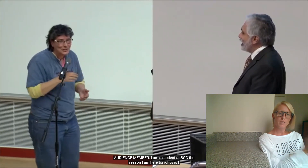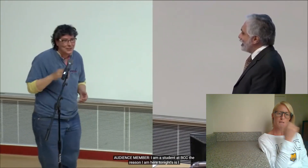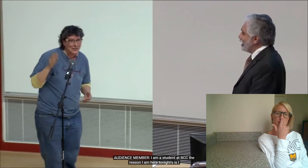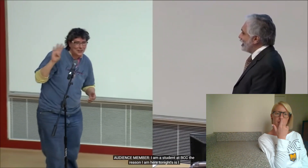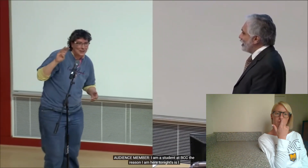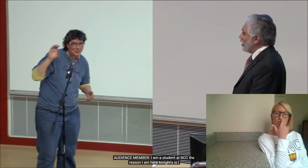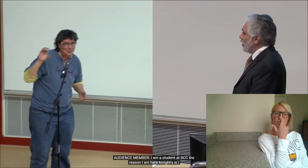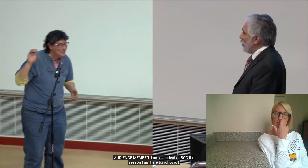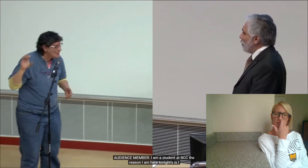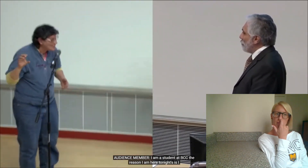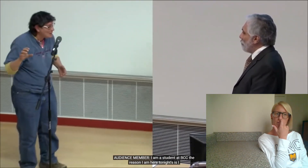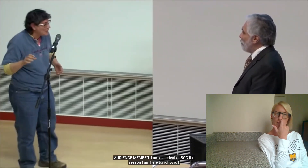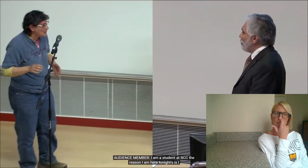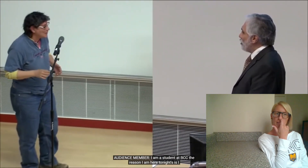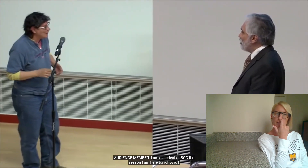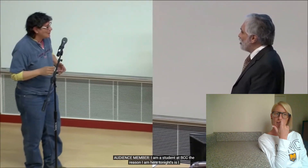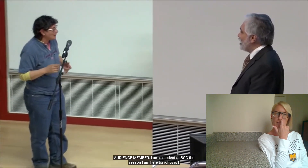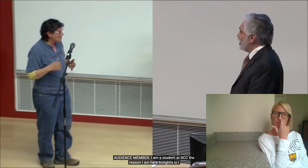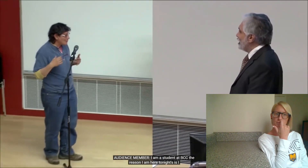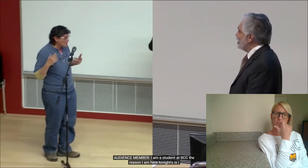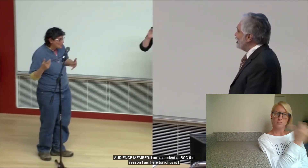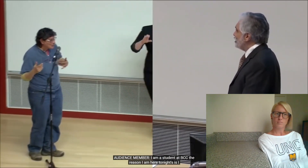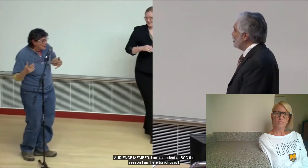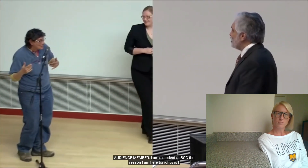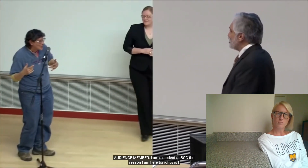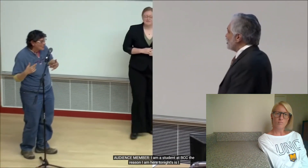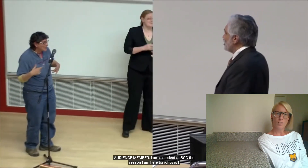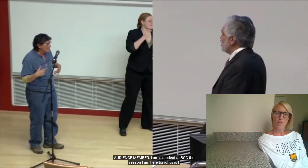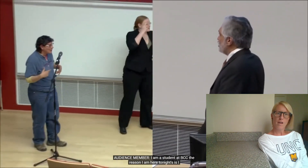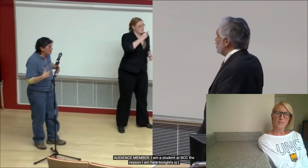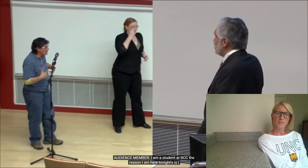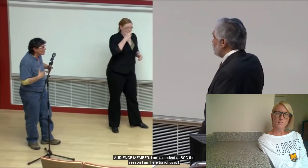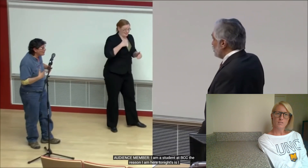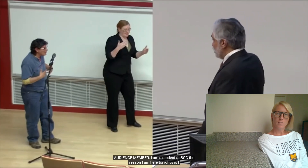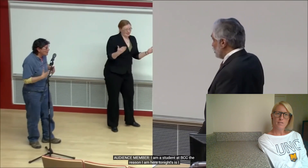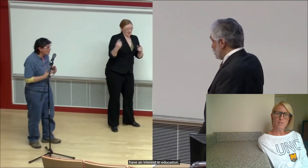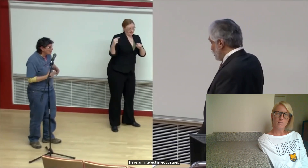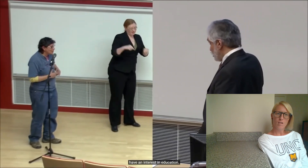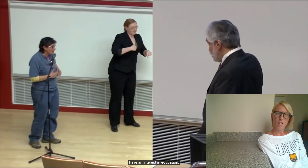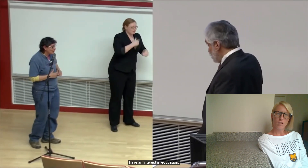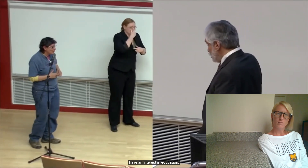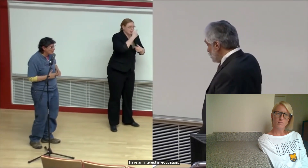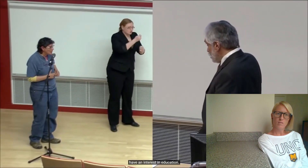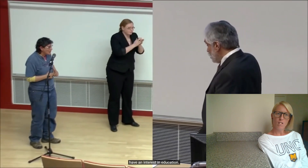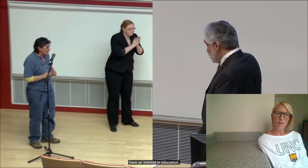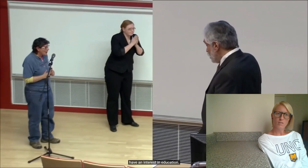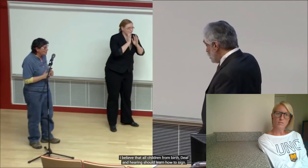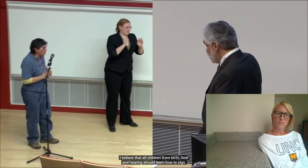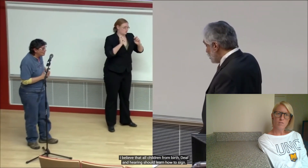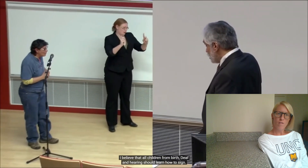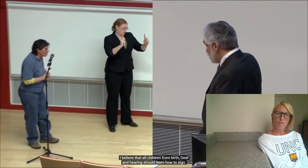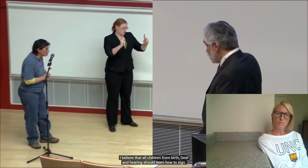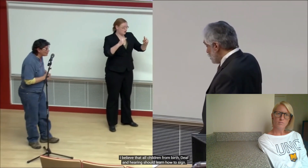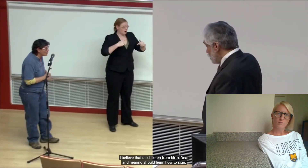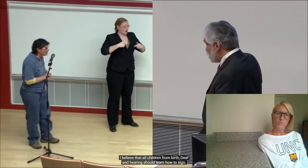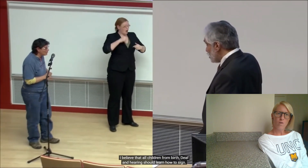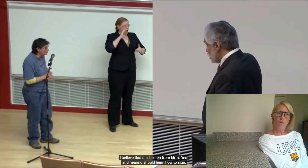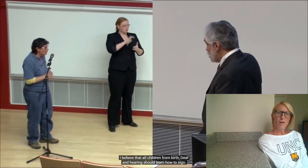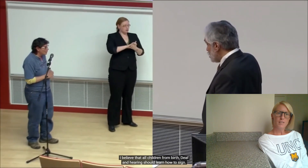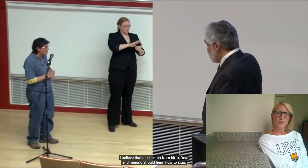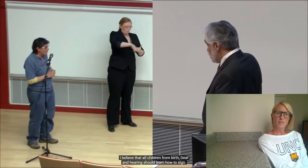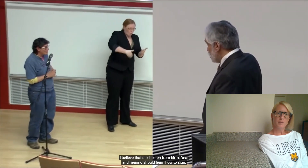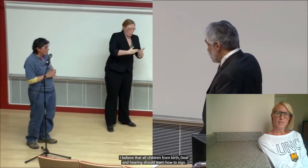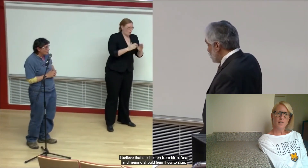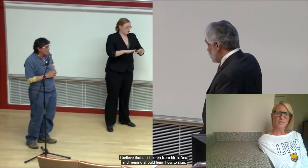a student And the at reason I'm here BCC. tonight is The reason I'm here tonight is I have an interest in education. I believe that all children